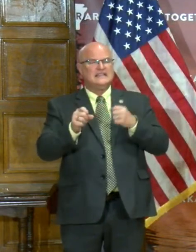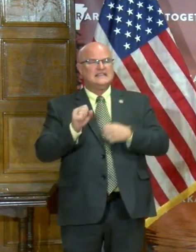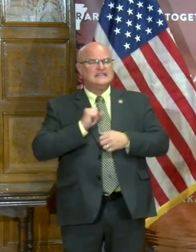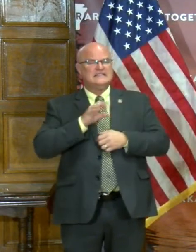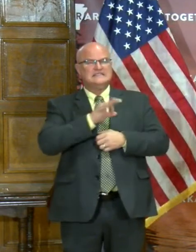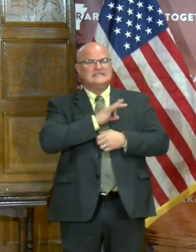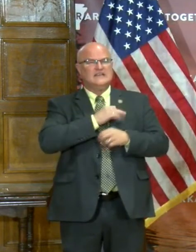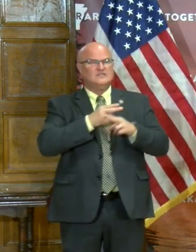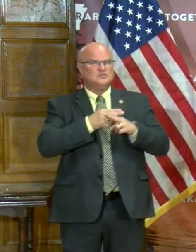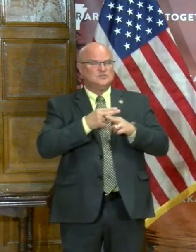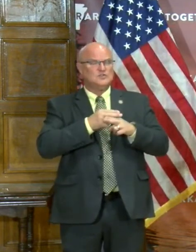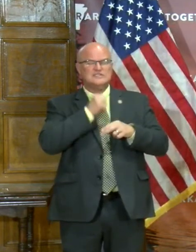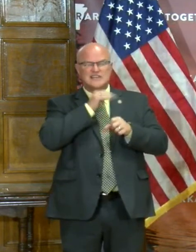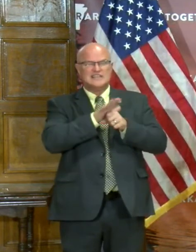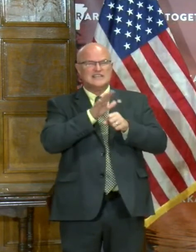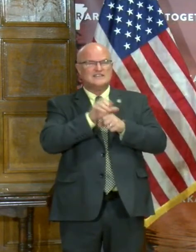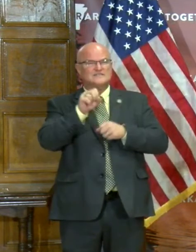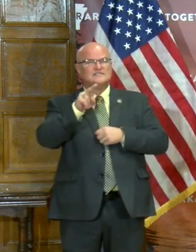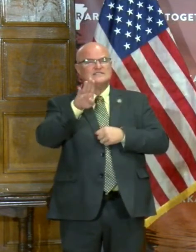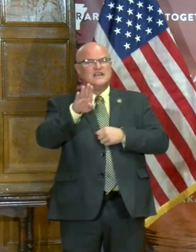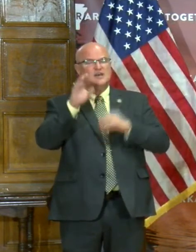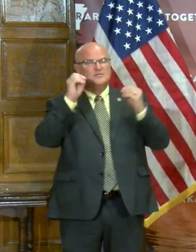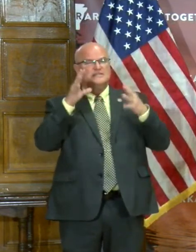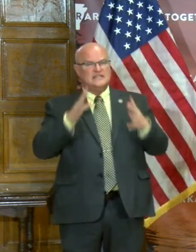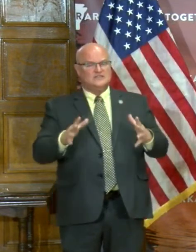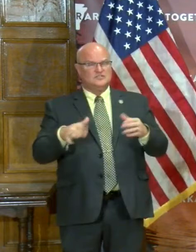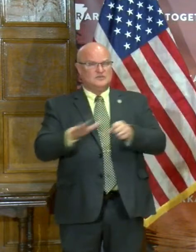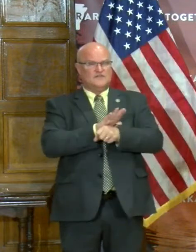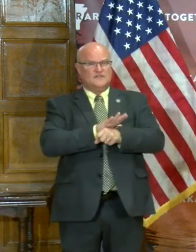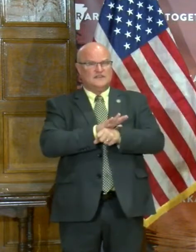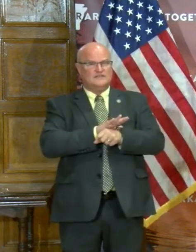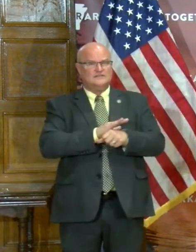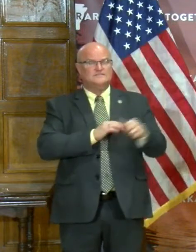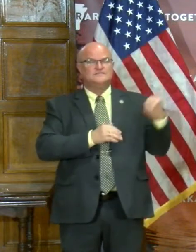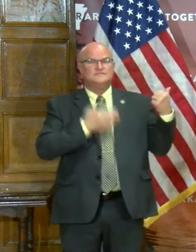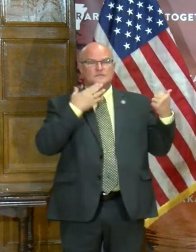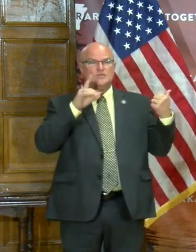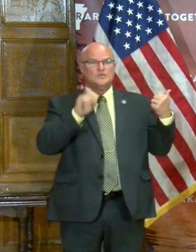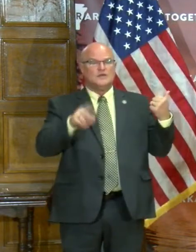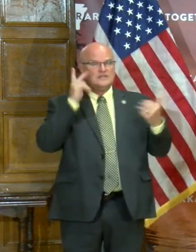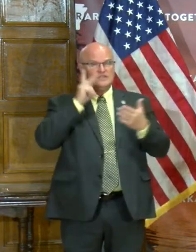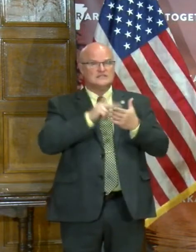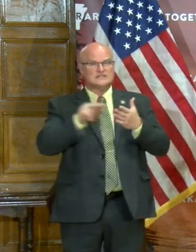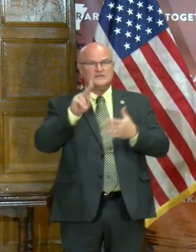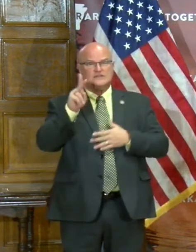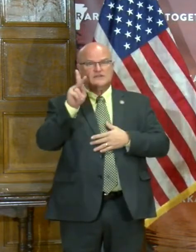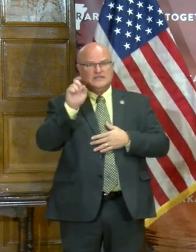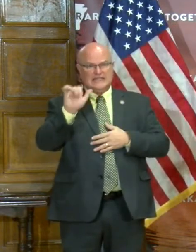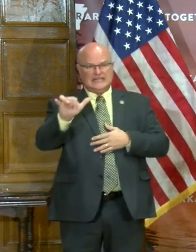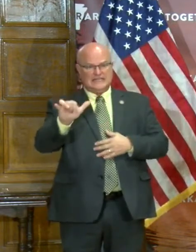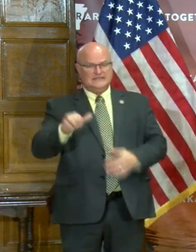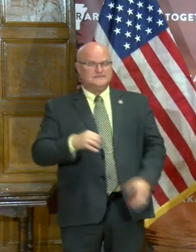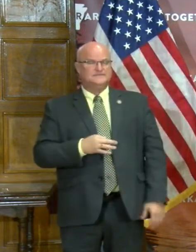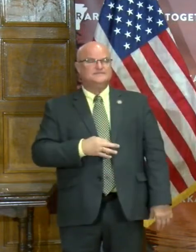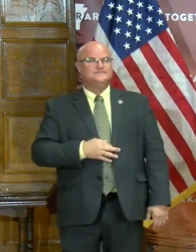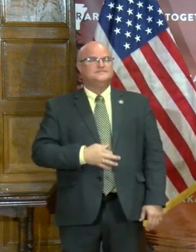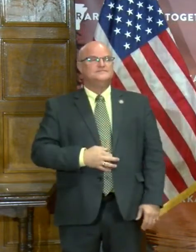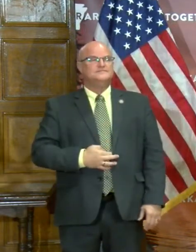shortage? It seems there's not enough substitute teachers to fill in. Excellent question. Secretary Key.